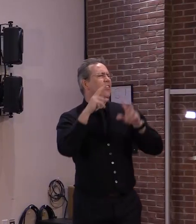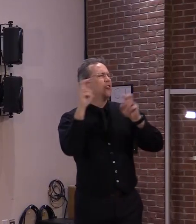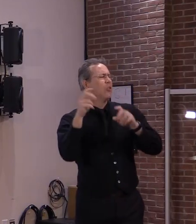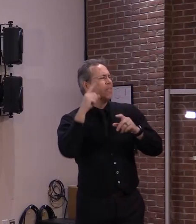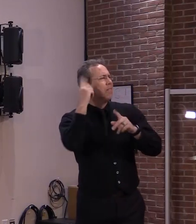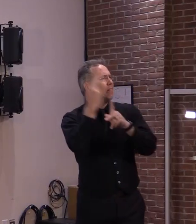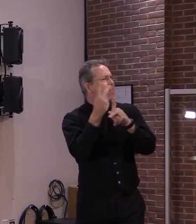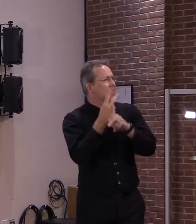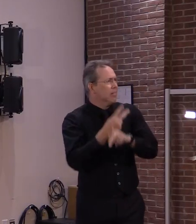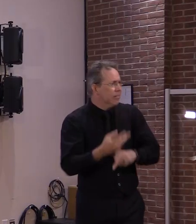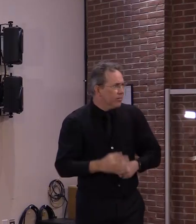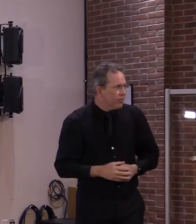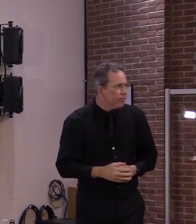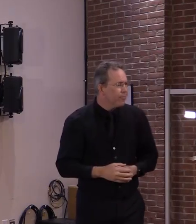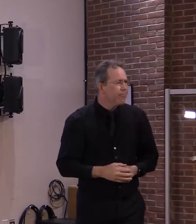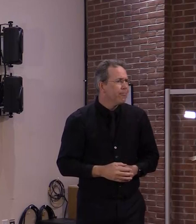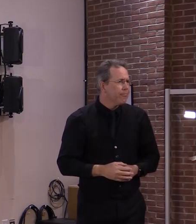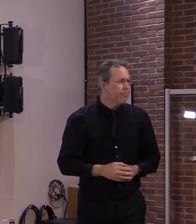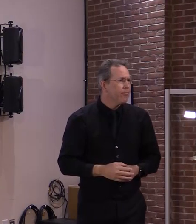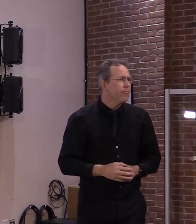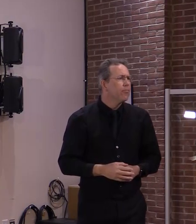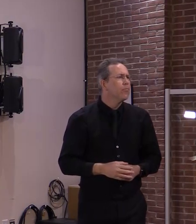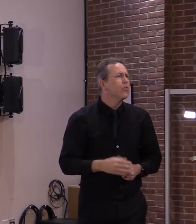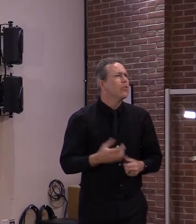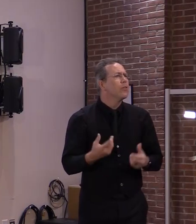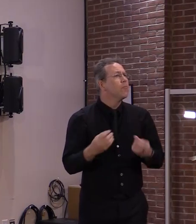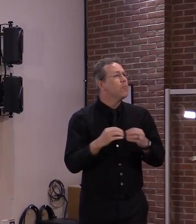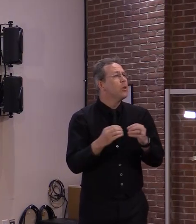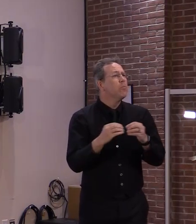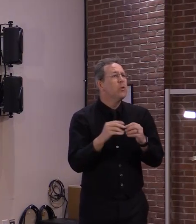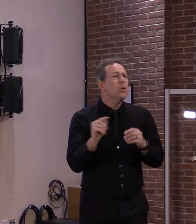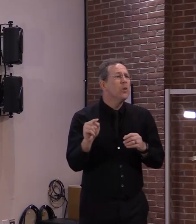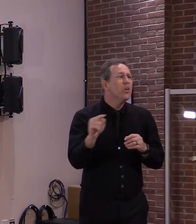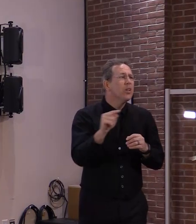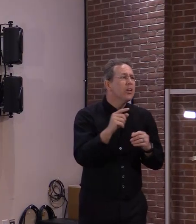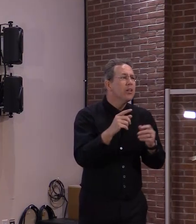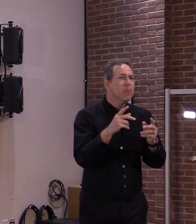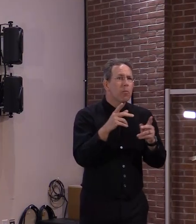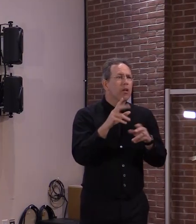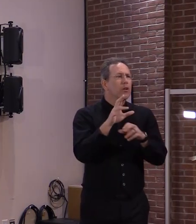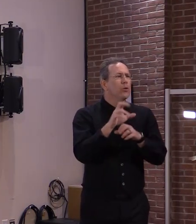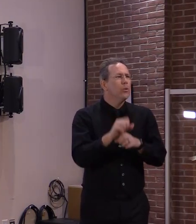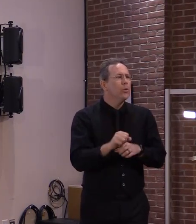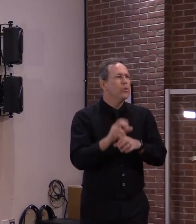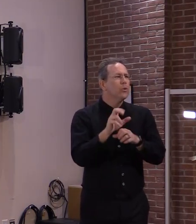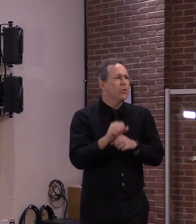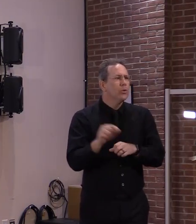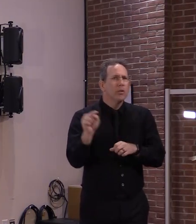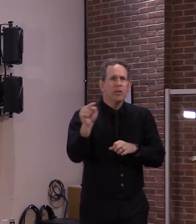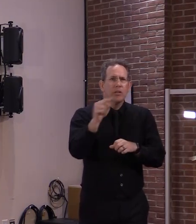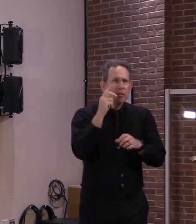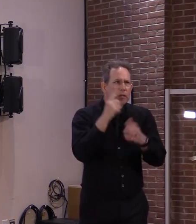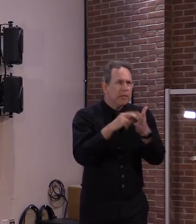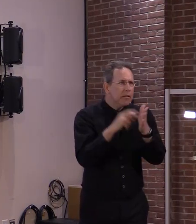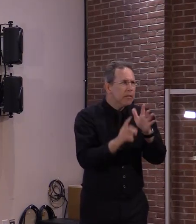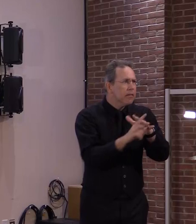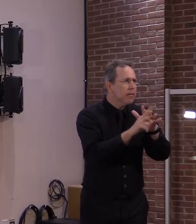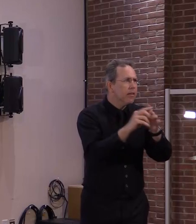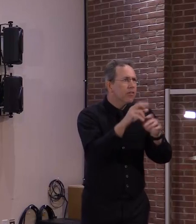time where there's more virus suppression based on the vaccination rates, no matter what they are across the